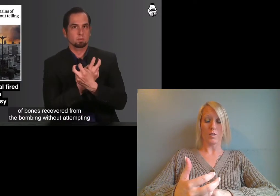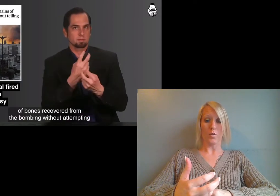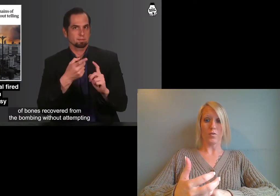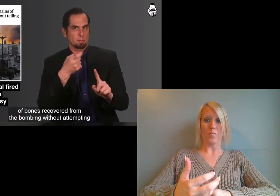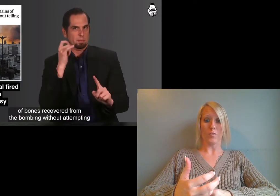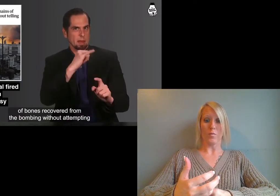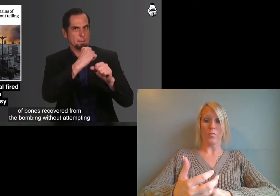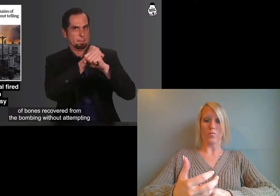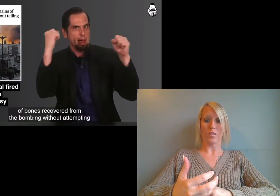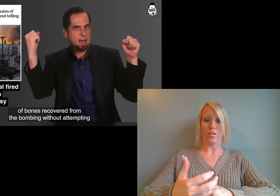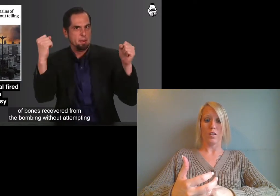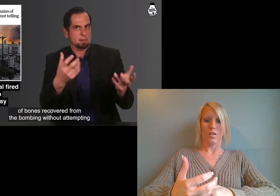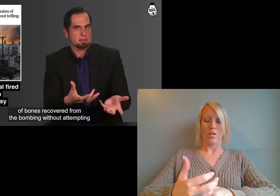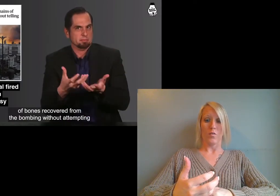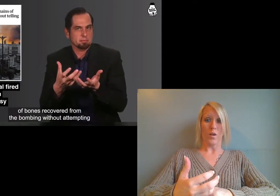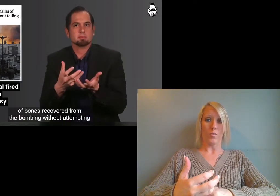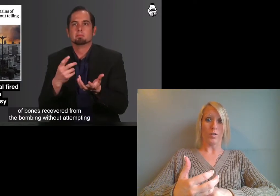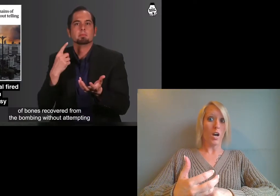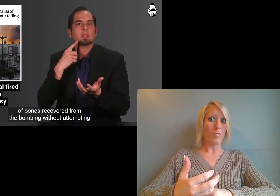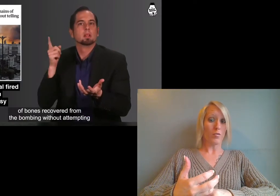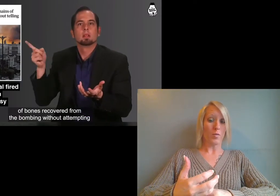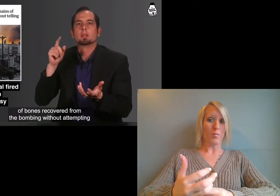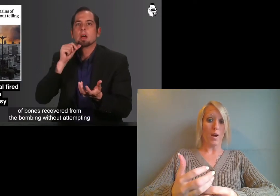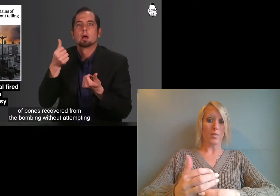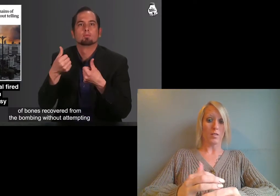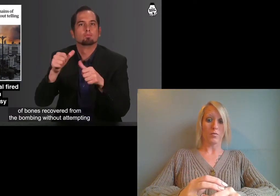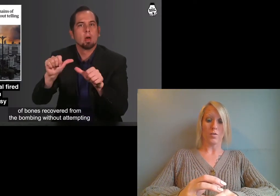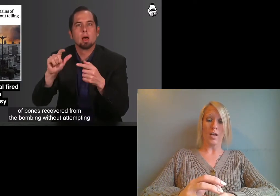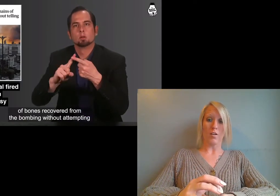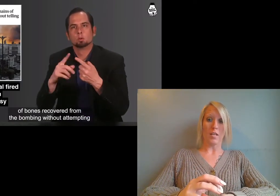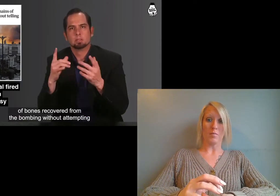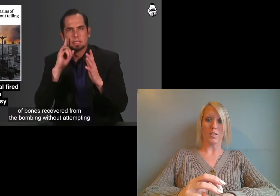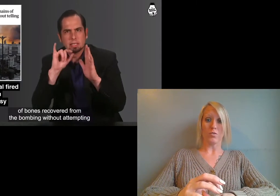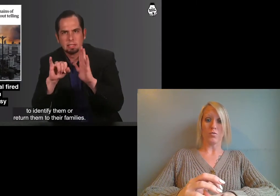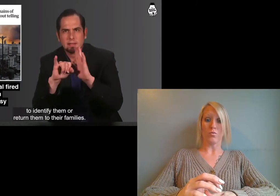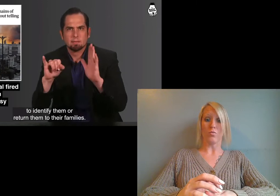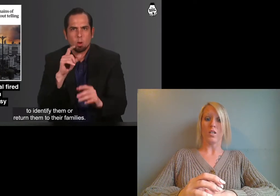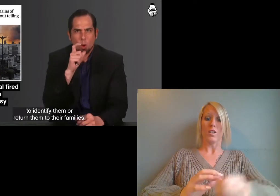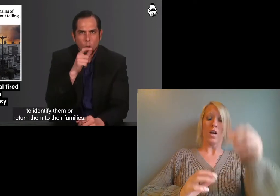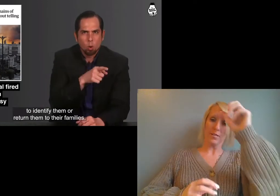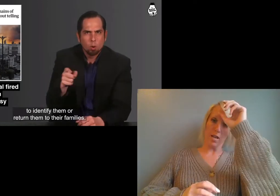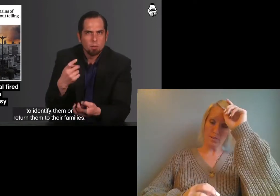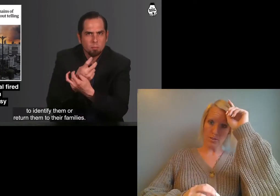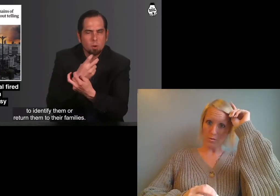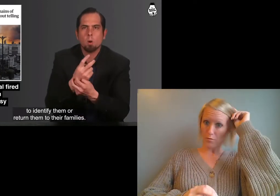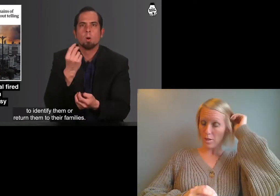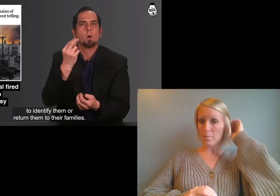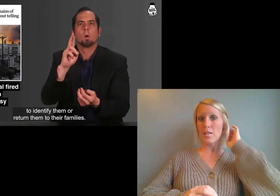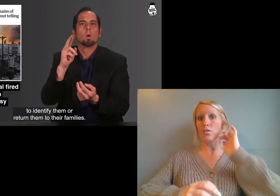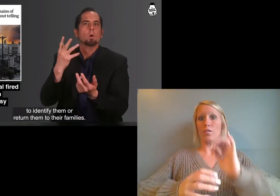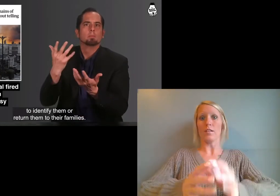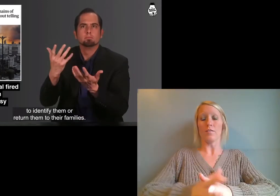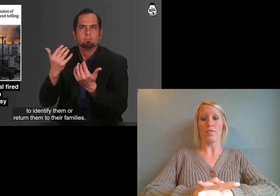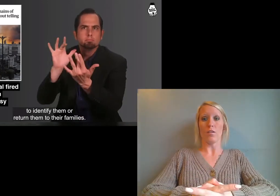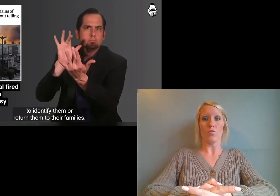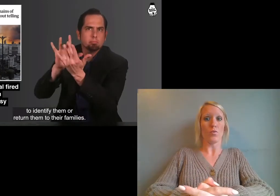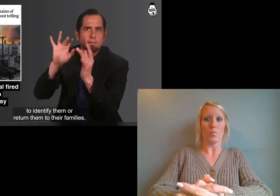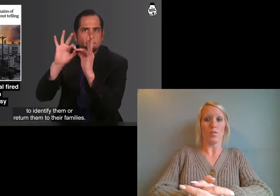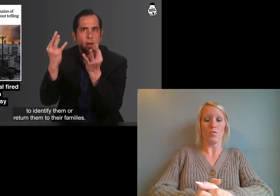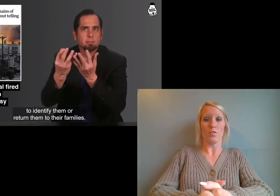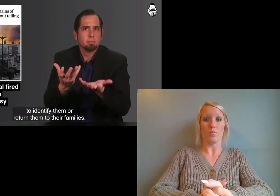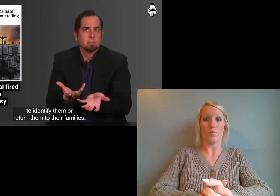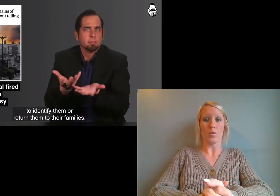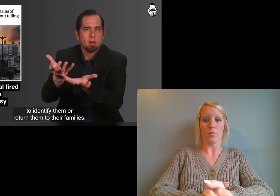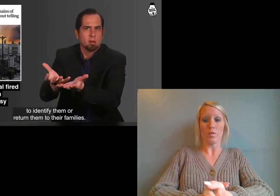cremated and disposed of those bones that were recovered from the bombing without attempting to contact their families or identify who